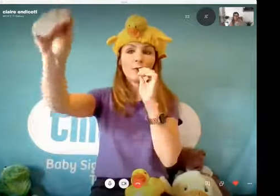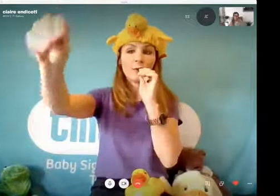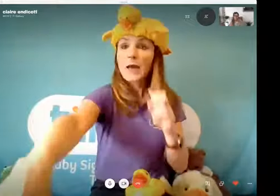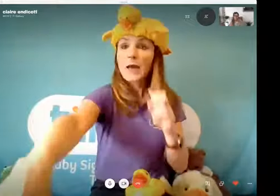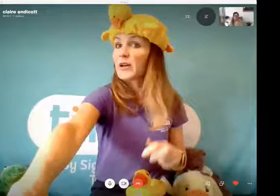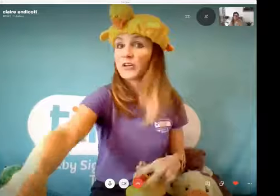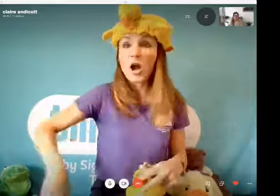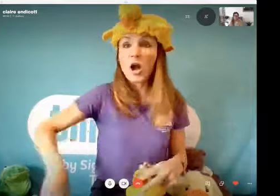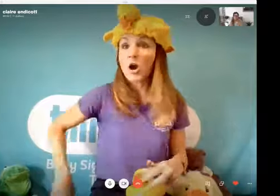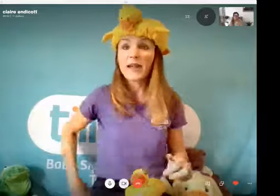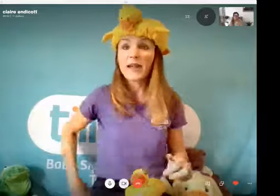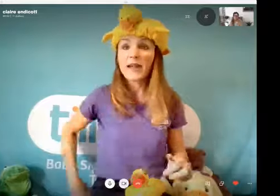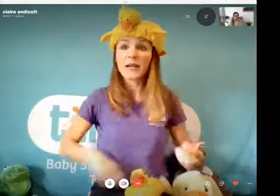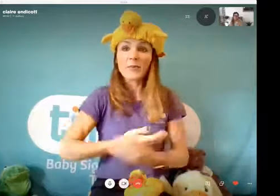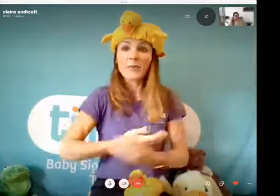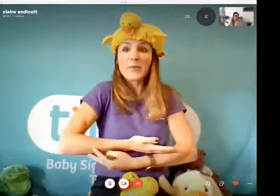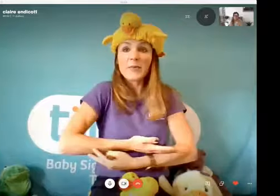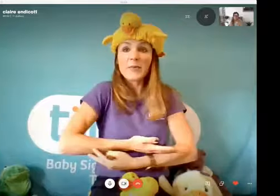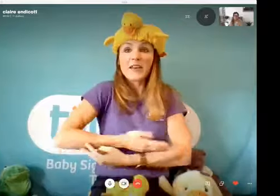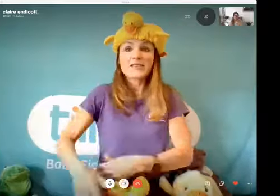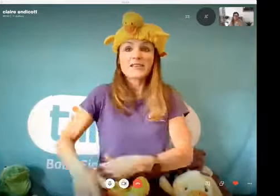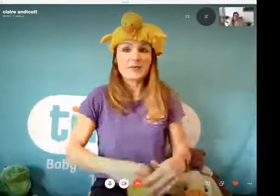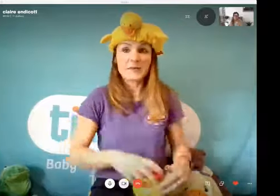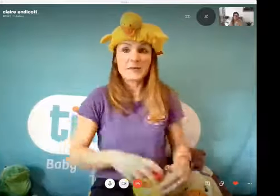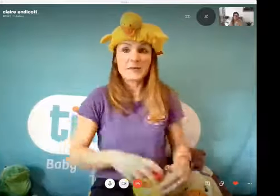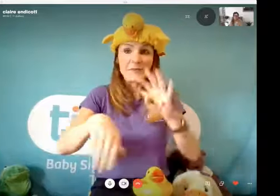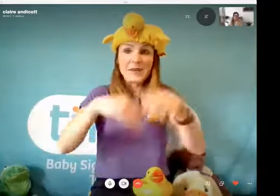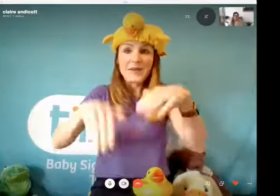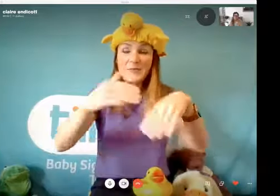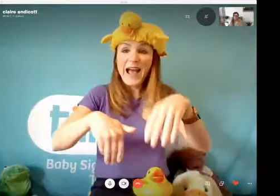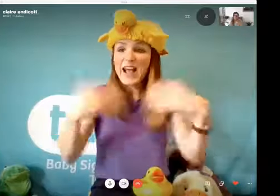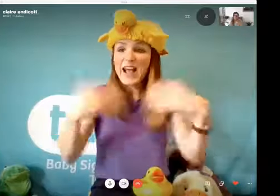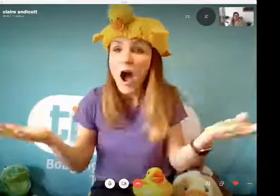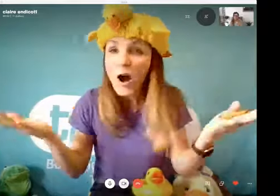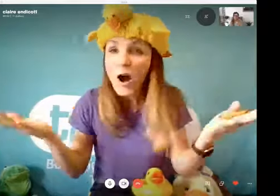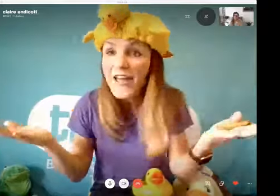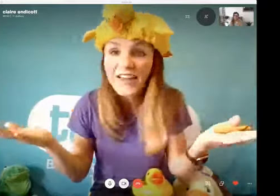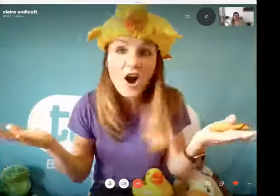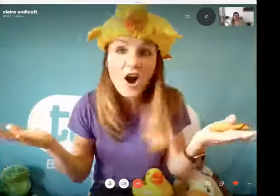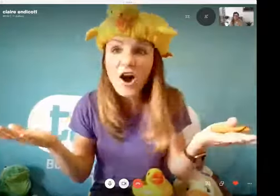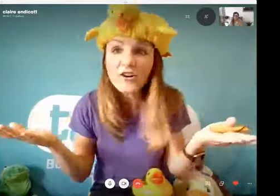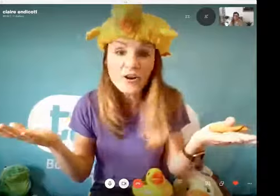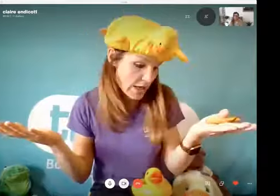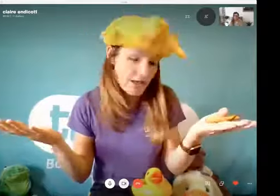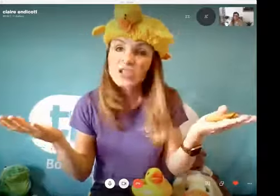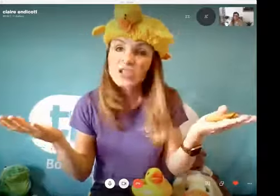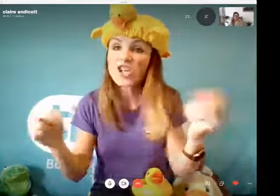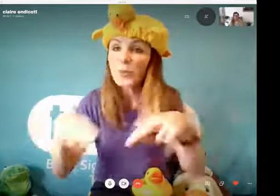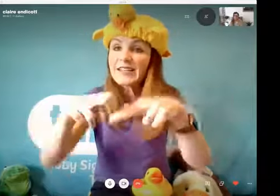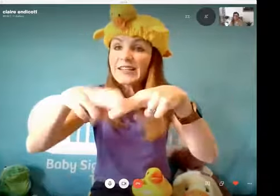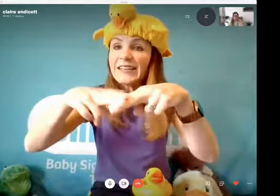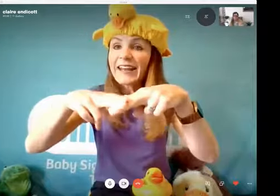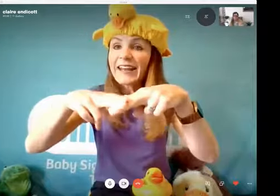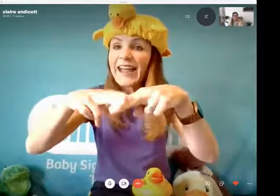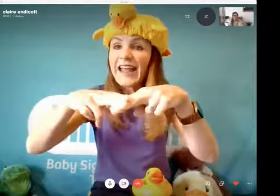but no little baby ducks came swimming back. Where have they gone? Shall we send in Daddy?